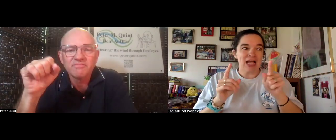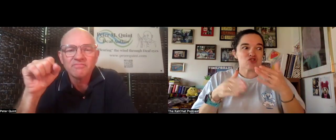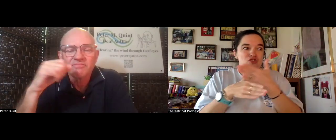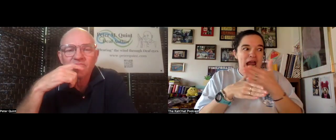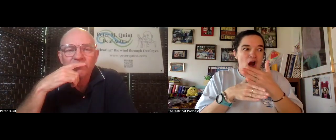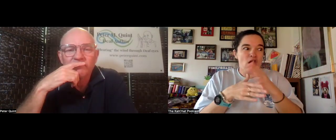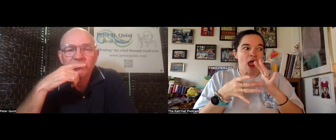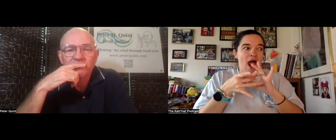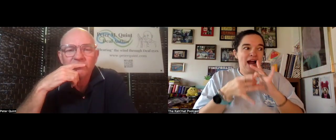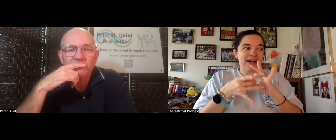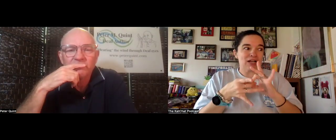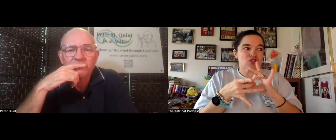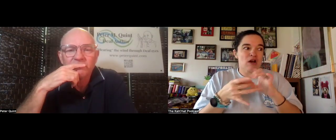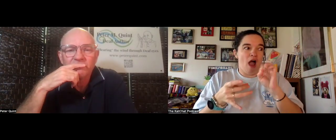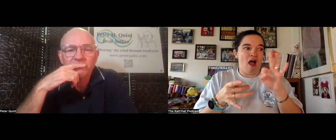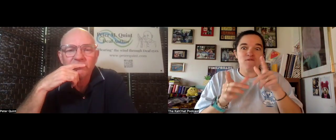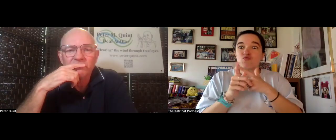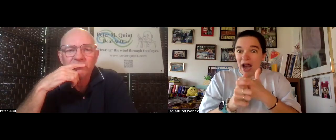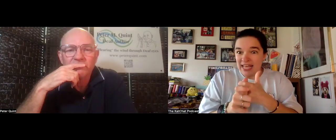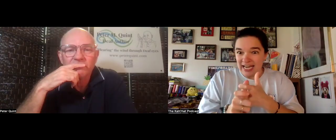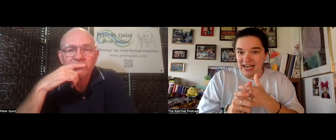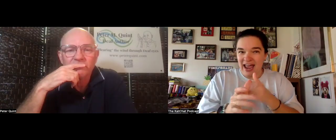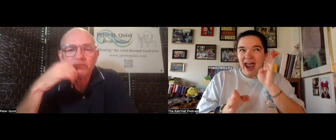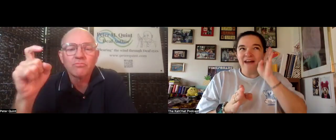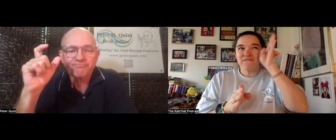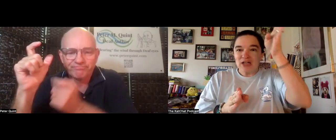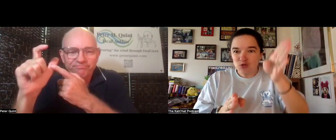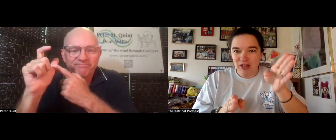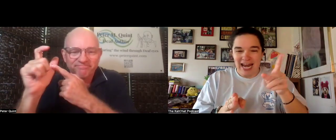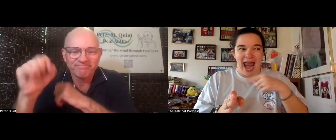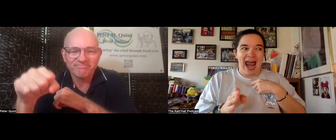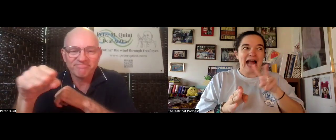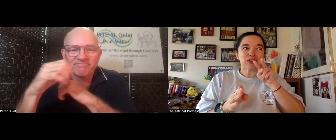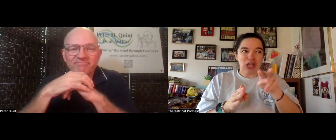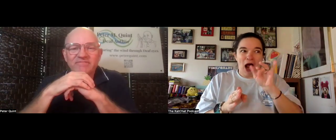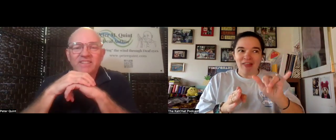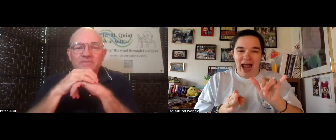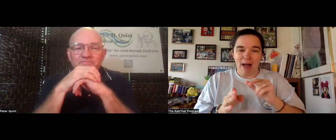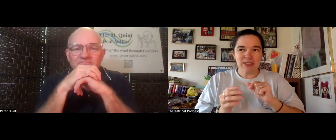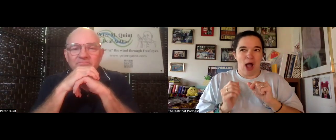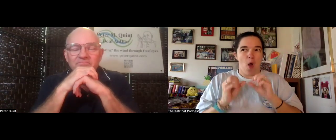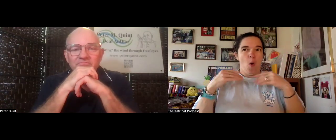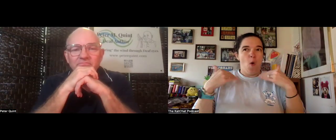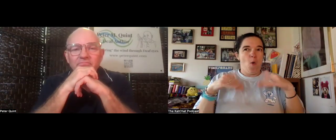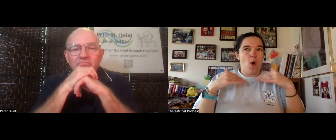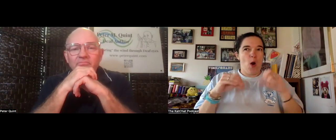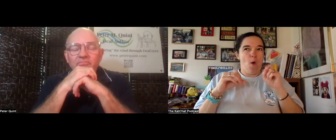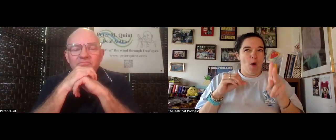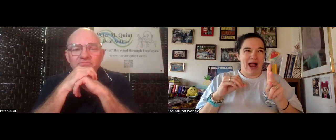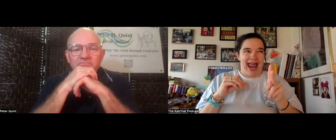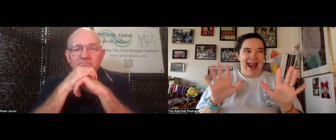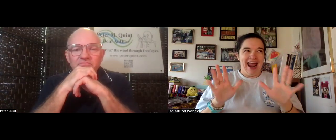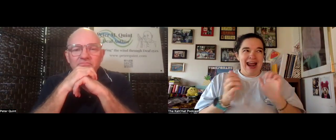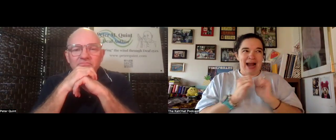and they shared a connection of running eventually. And I thought that I was like,